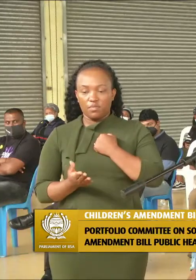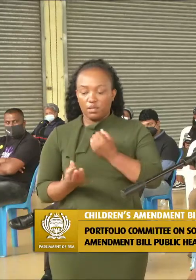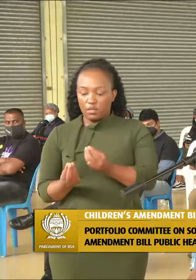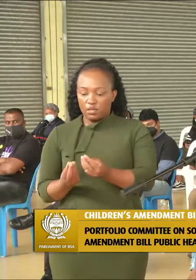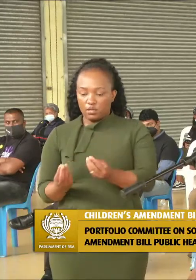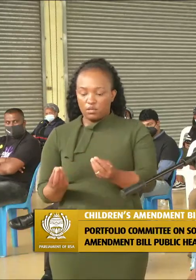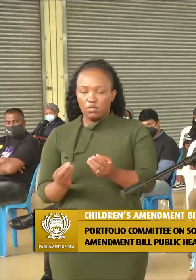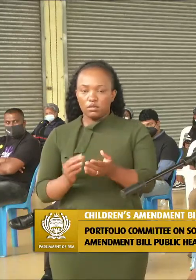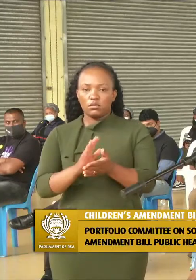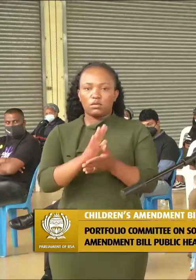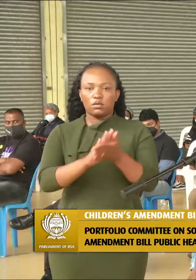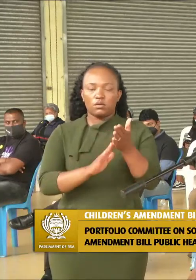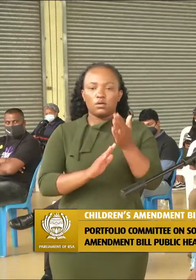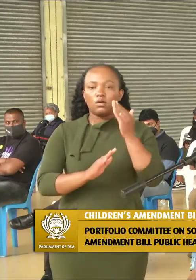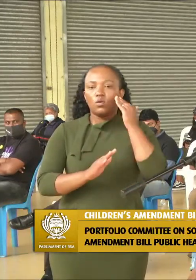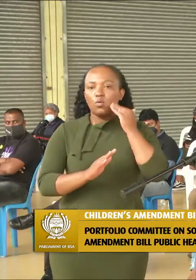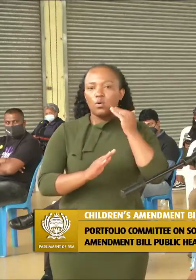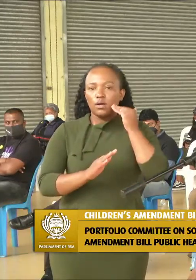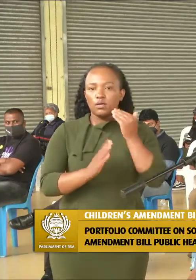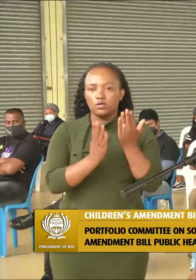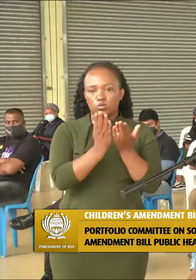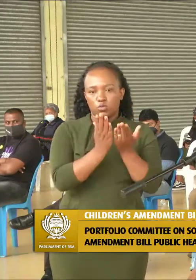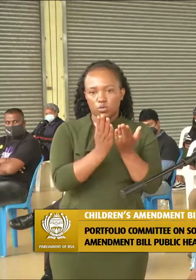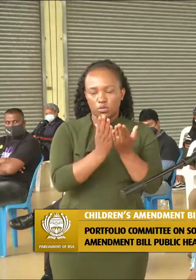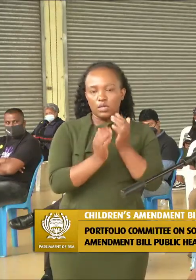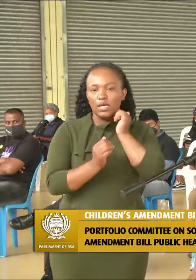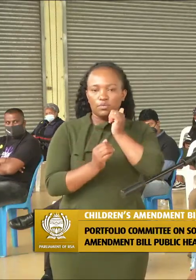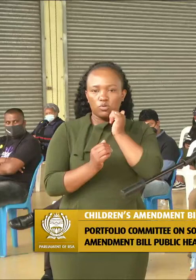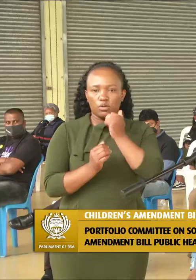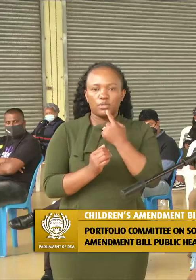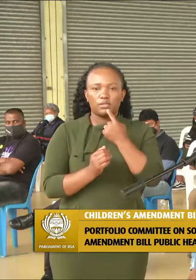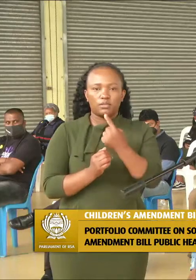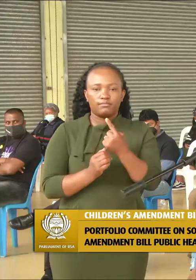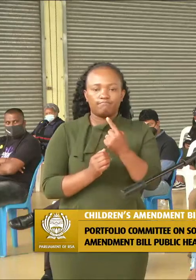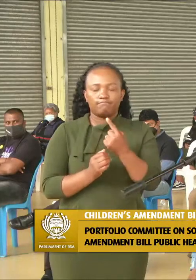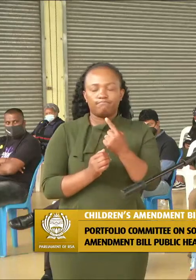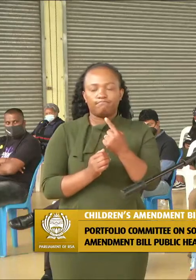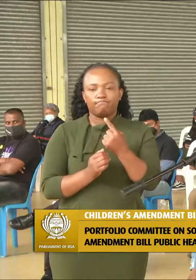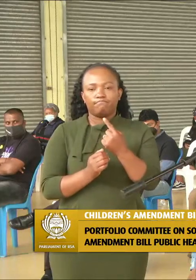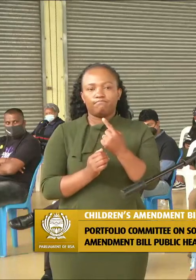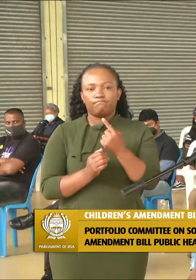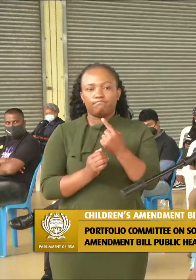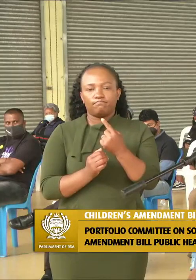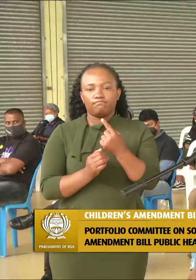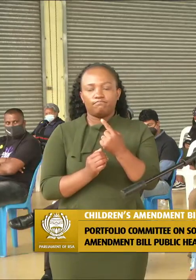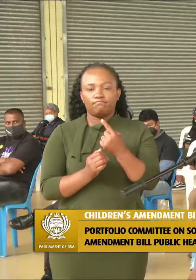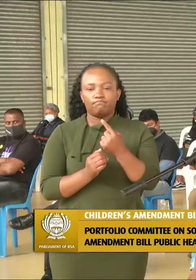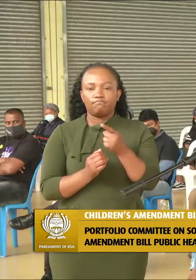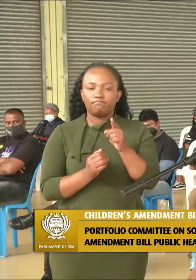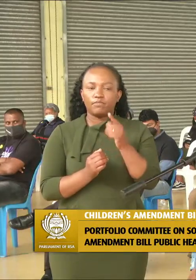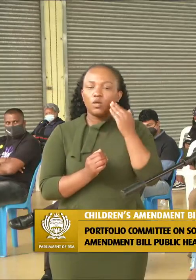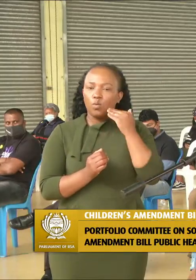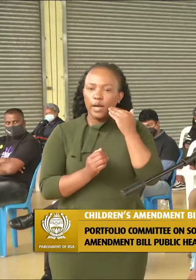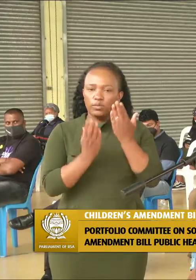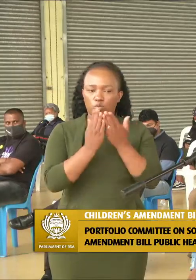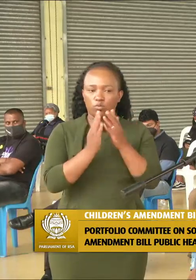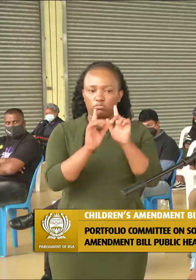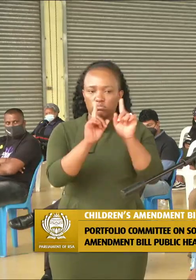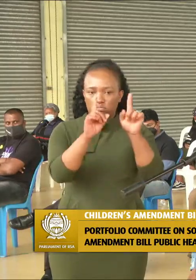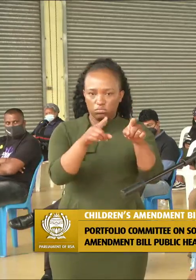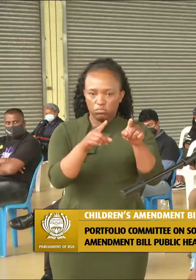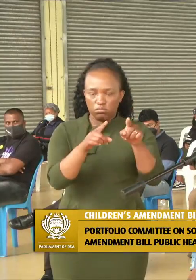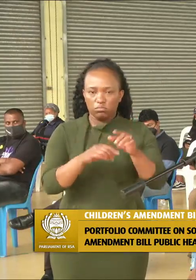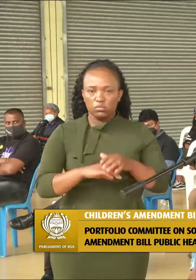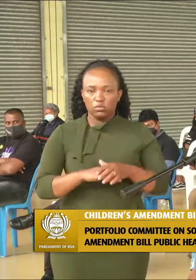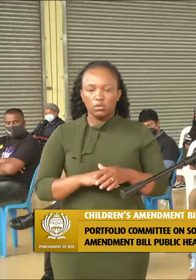Ziyahamba ziye kuma white schools, I'm sorry to put it in that way, noma ziye kuma lezi ikole ezithe ukuthi kancane. And I